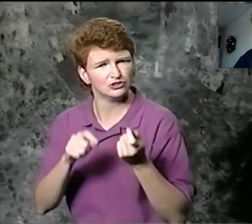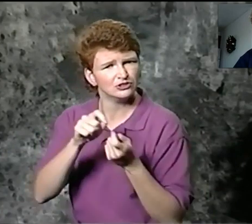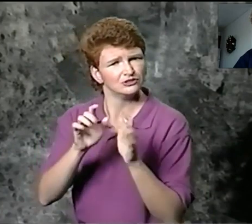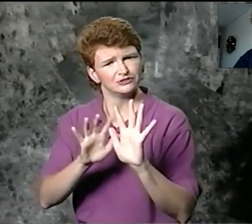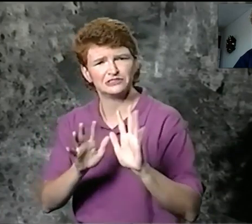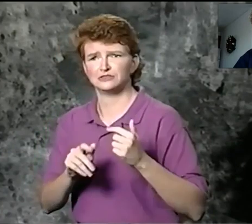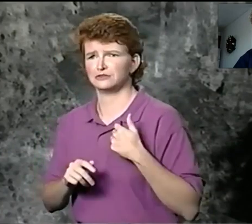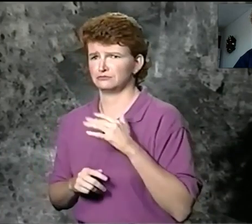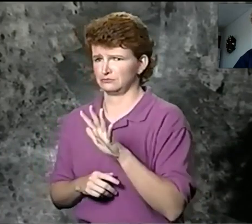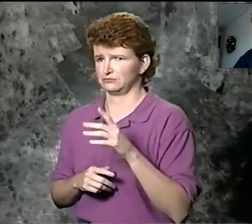You finish yet?